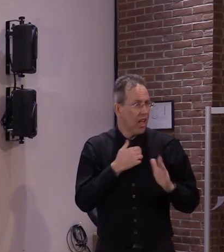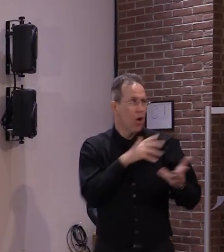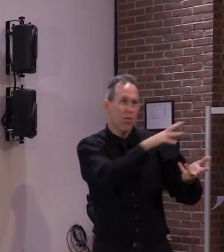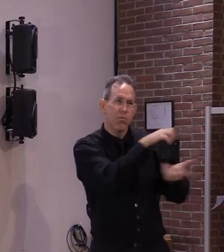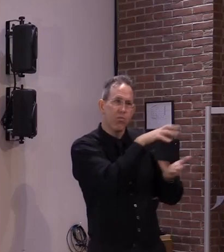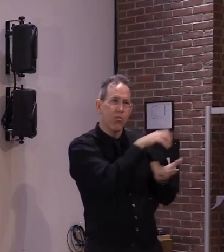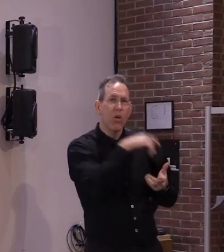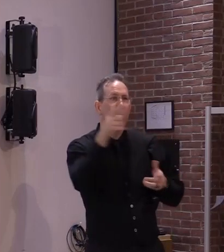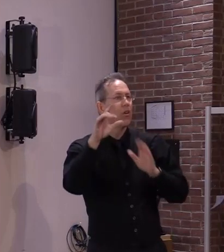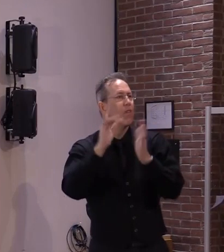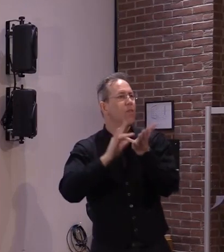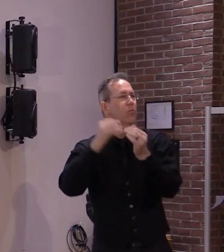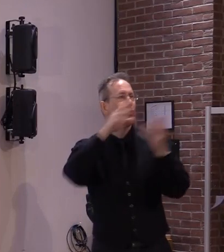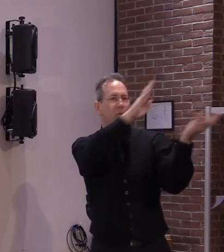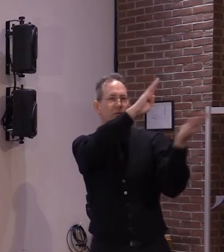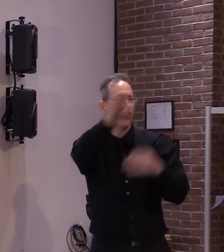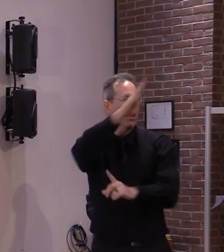getting